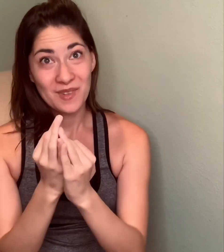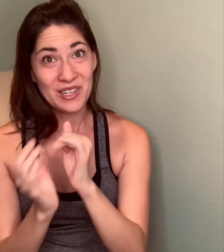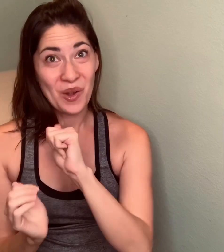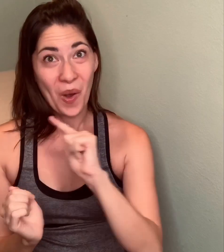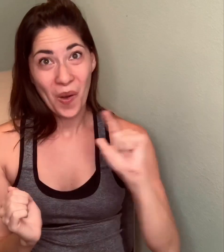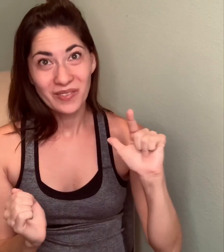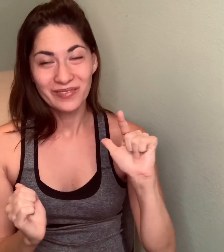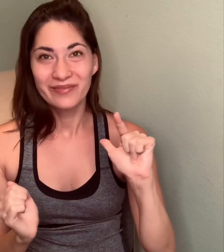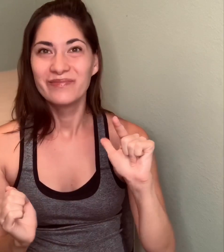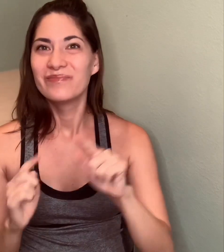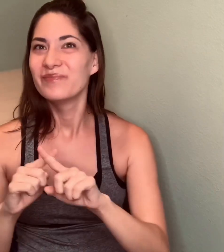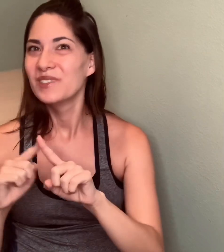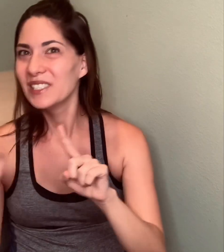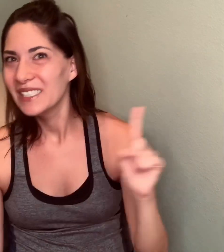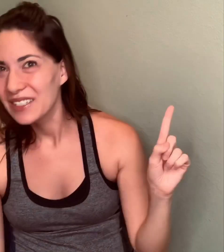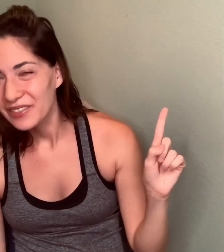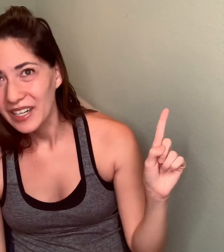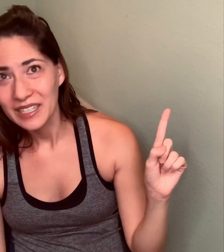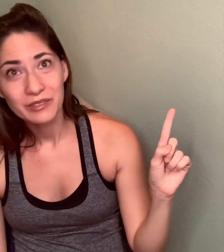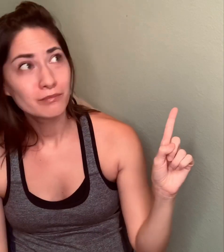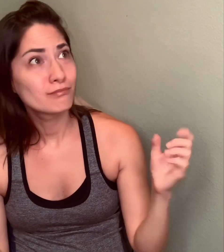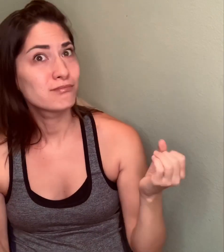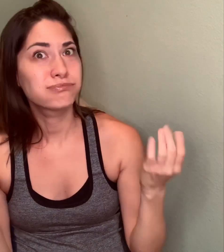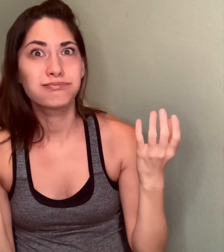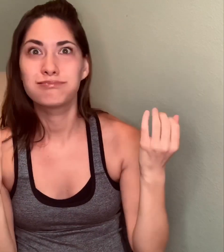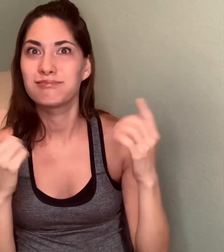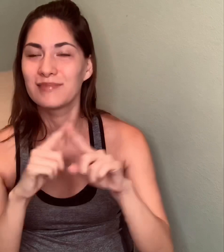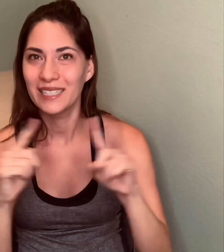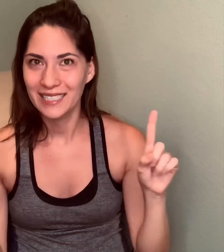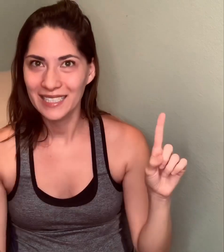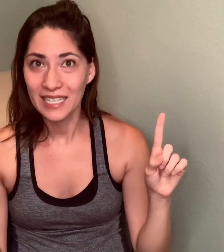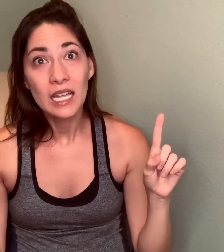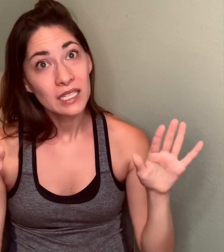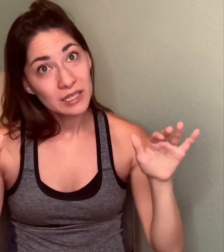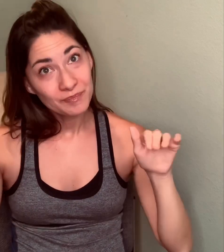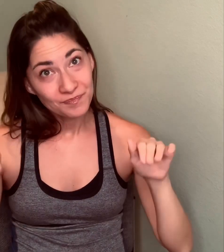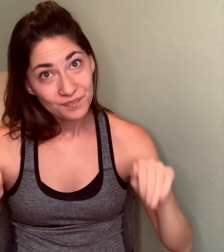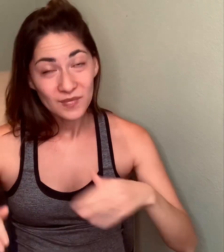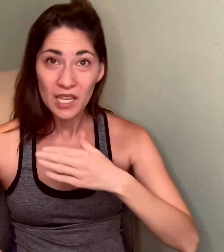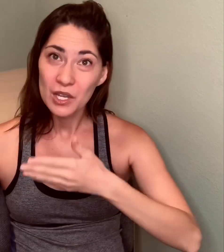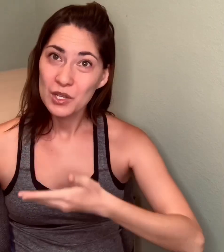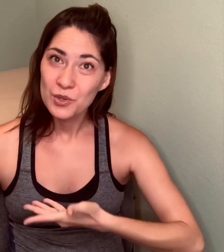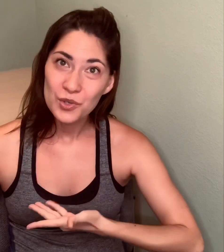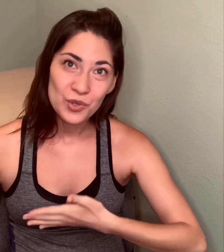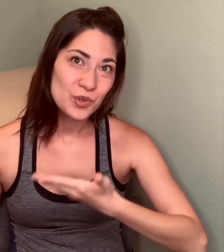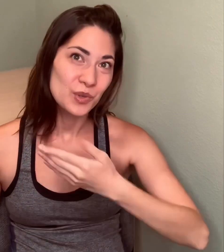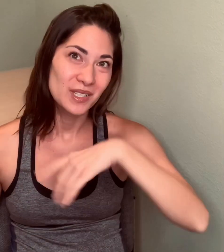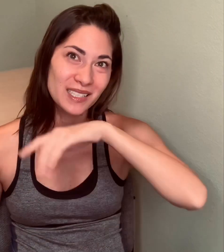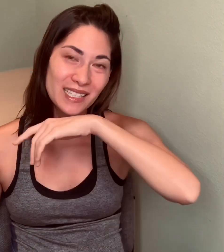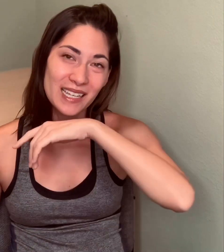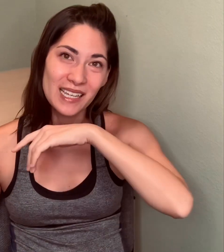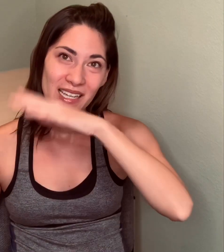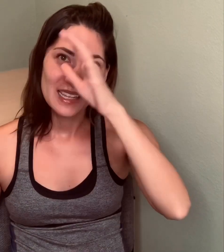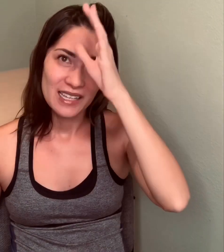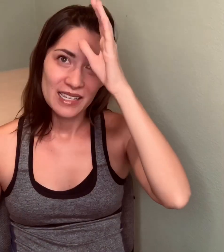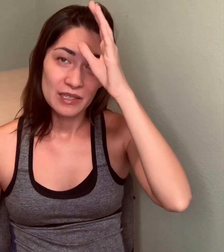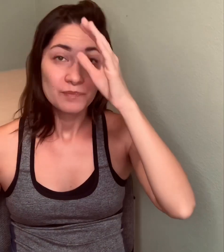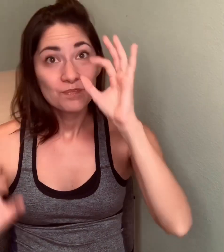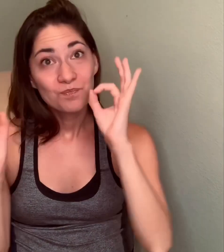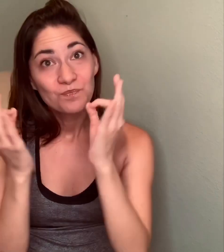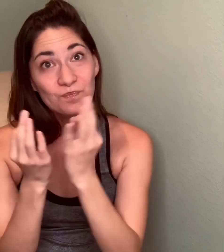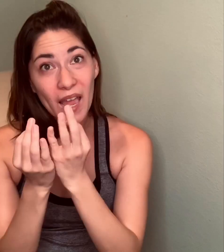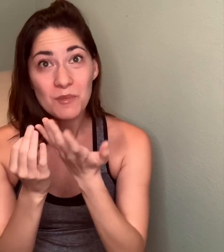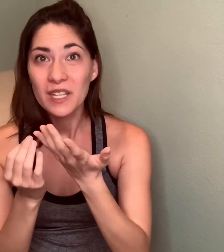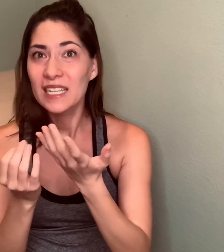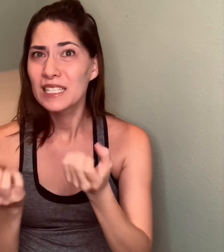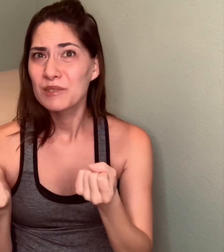so many reasons. So it can introduce families of color. It can introduce that some families look very similar, some families